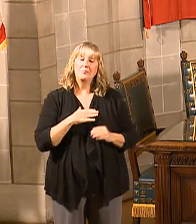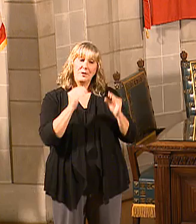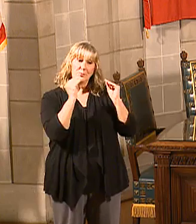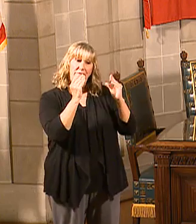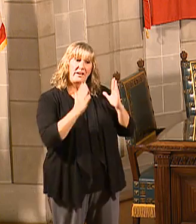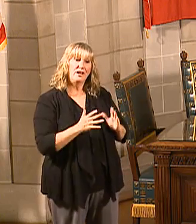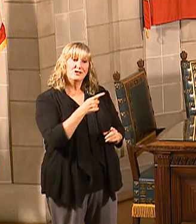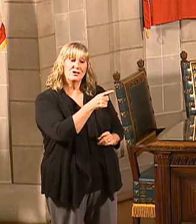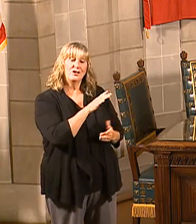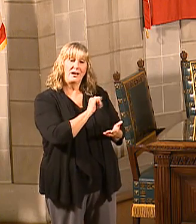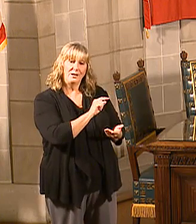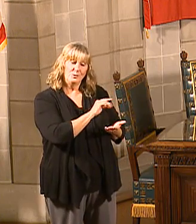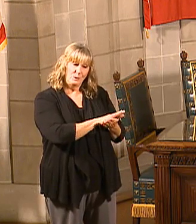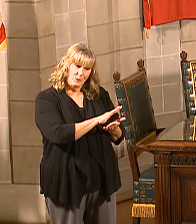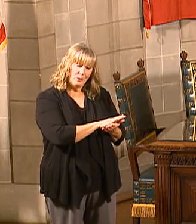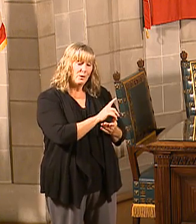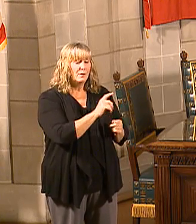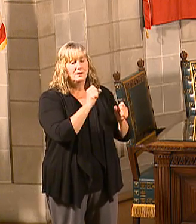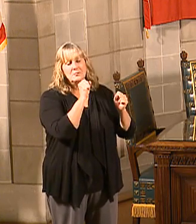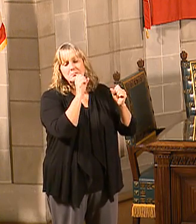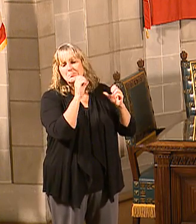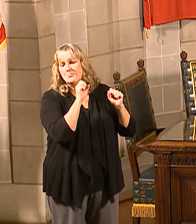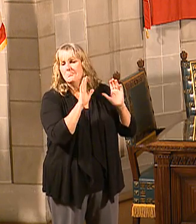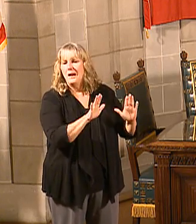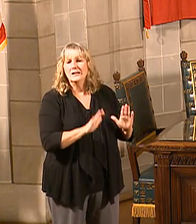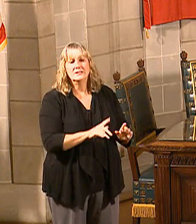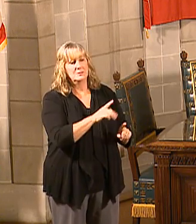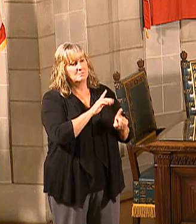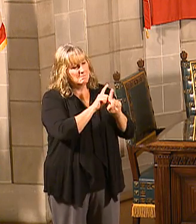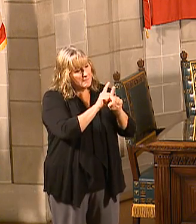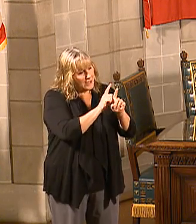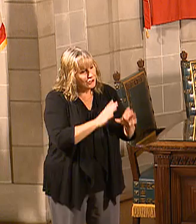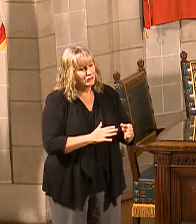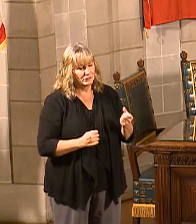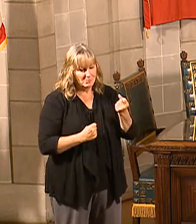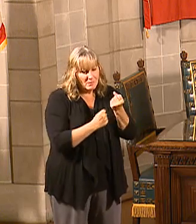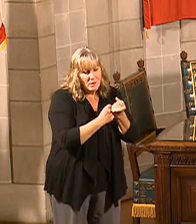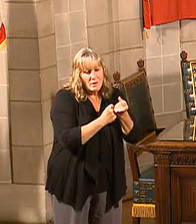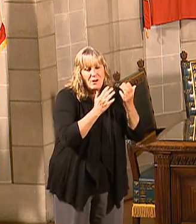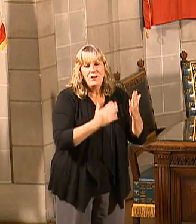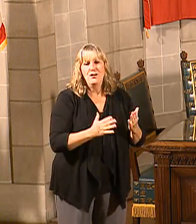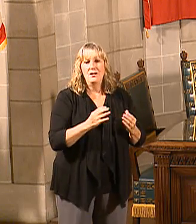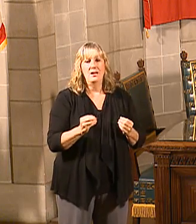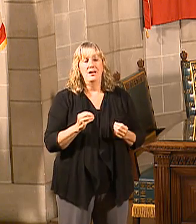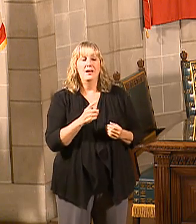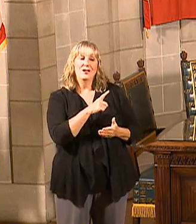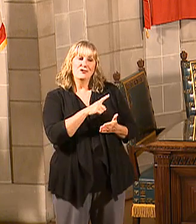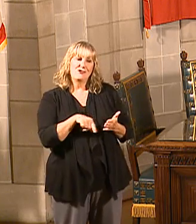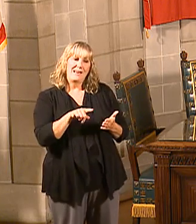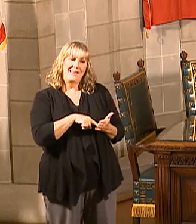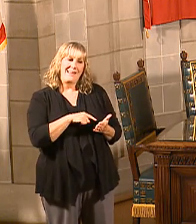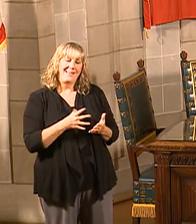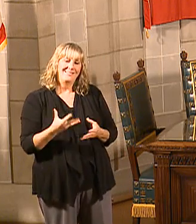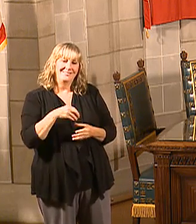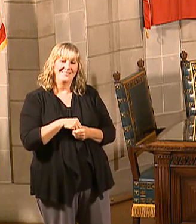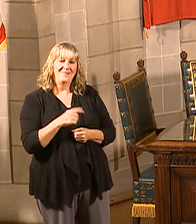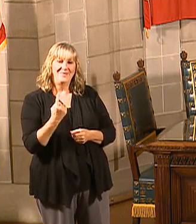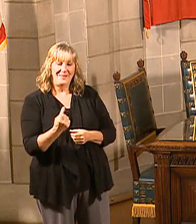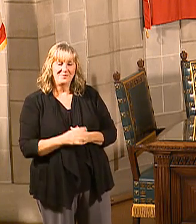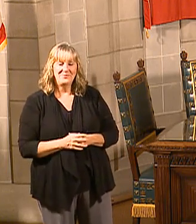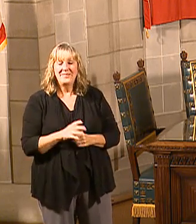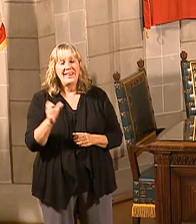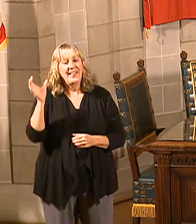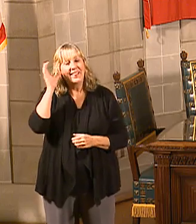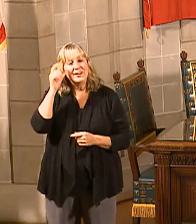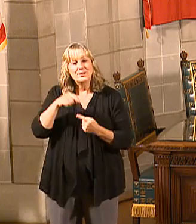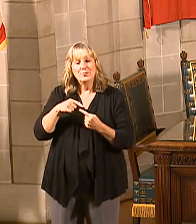at Mid-Plains Community College were amazing. They were my mentors, my cheerleaders, and my worst critics, all wrapped up into one. They listened